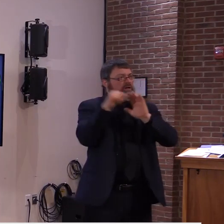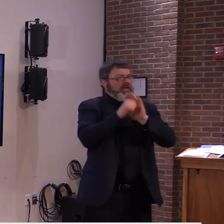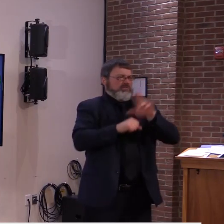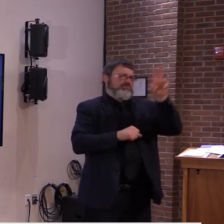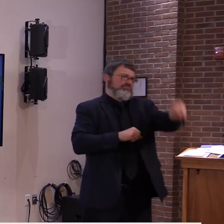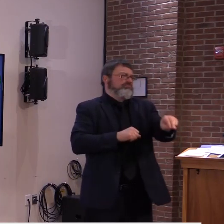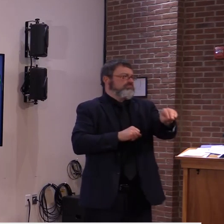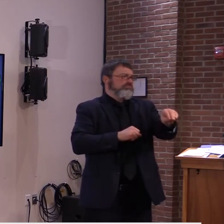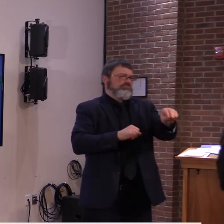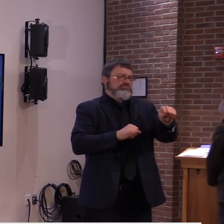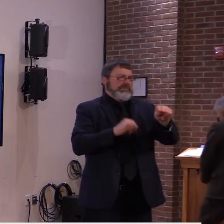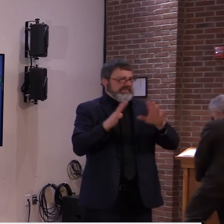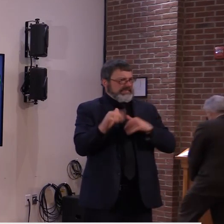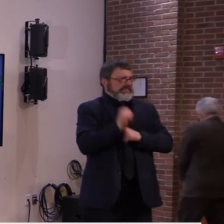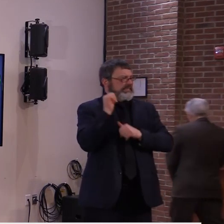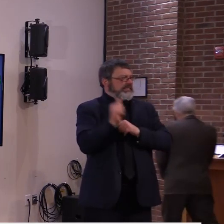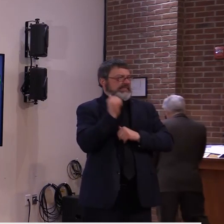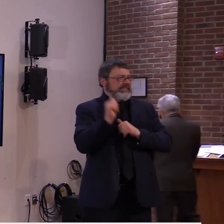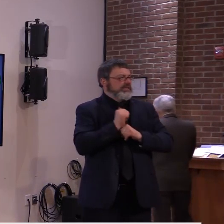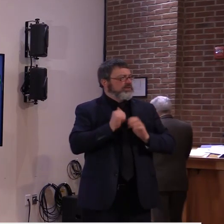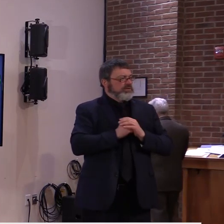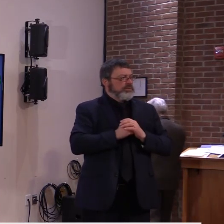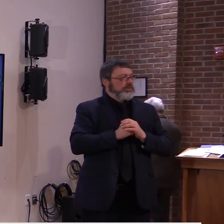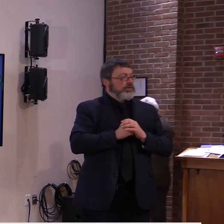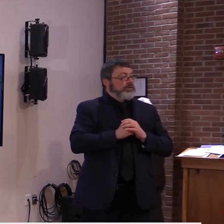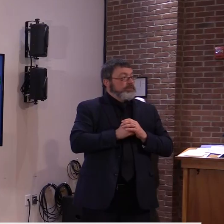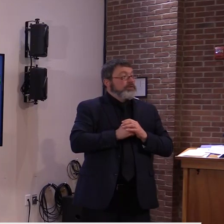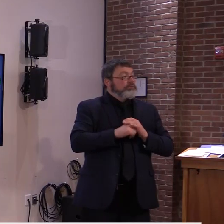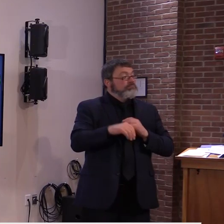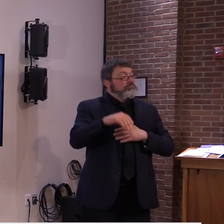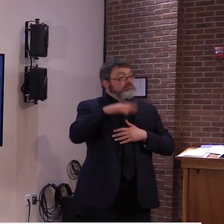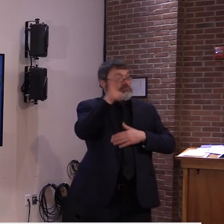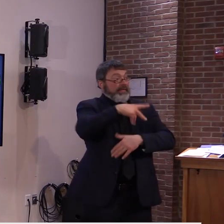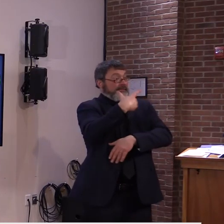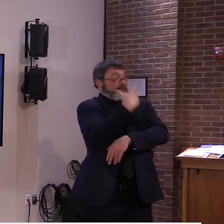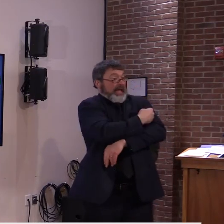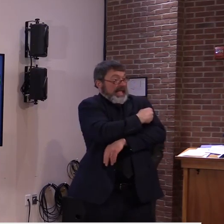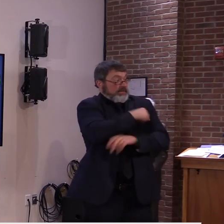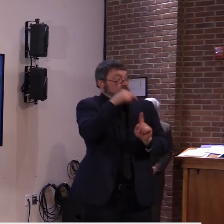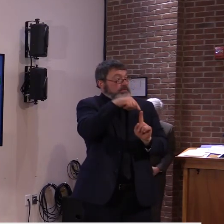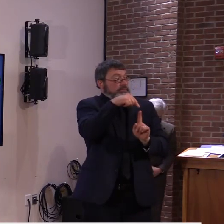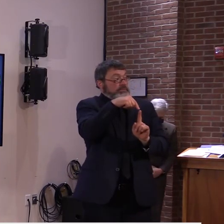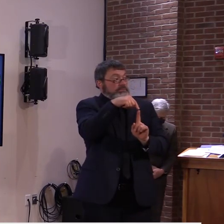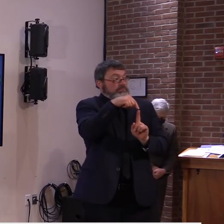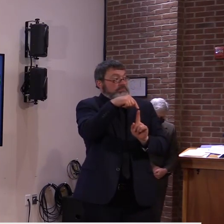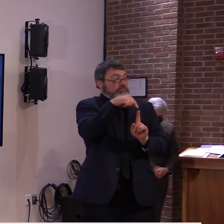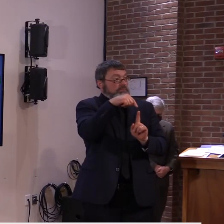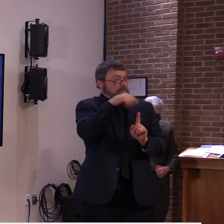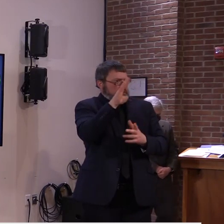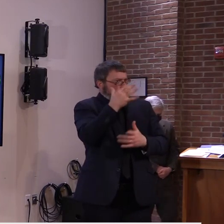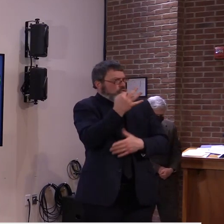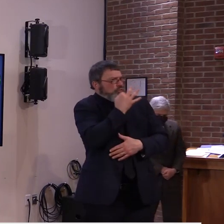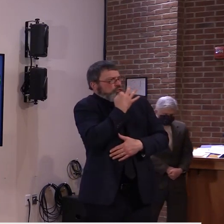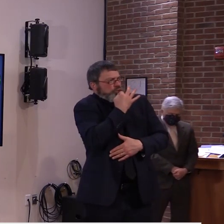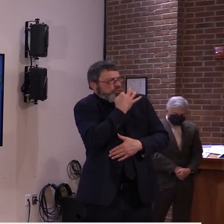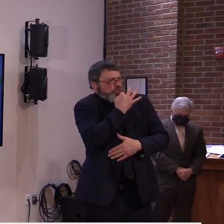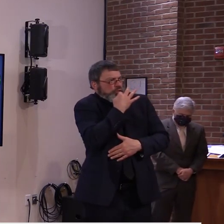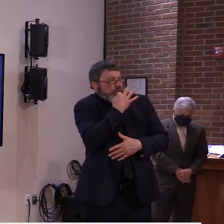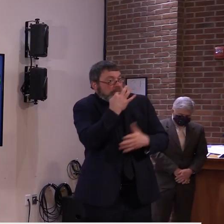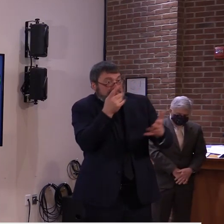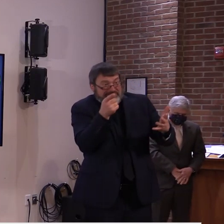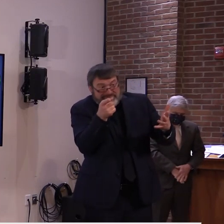of a vaccination strategy, which is literally weeks away. We were heartened to see